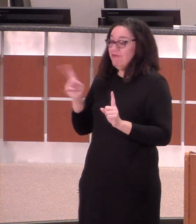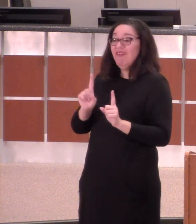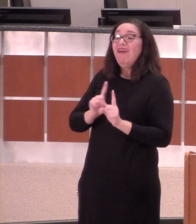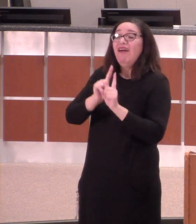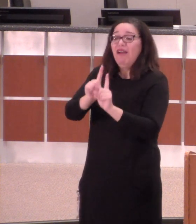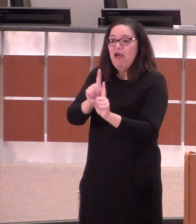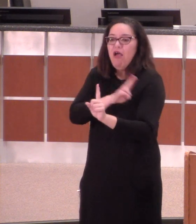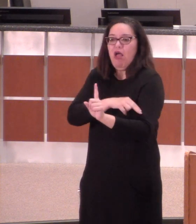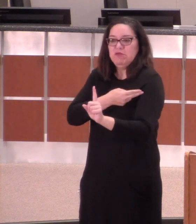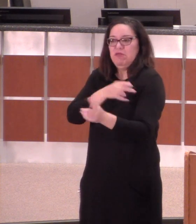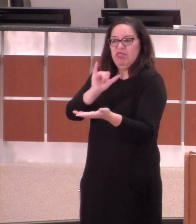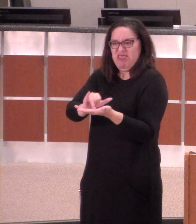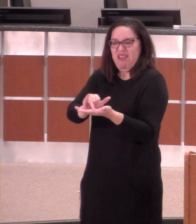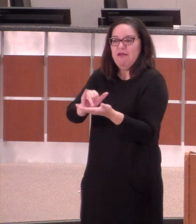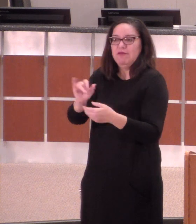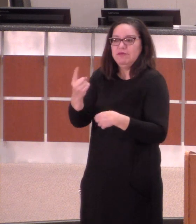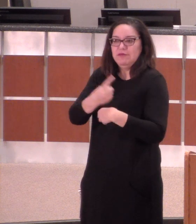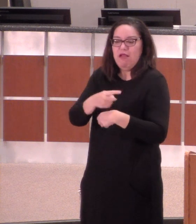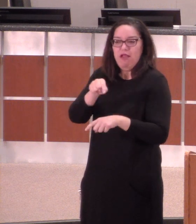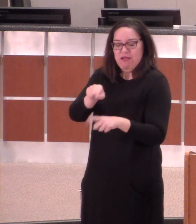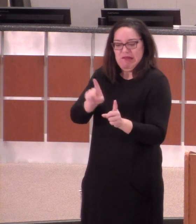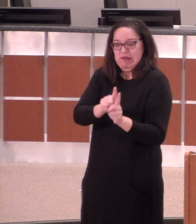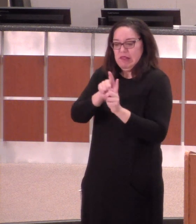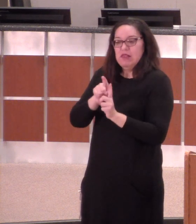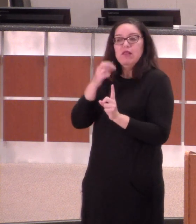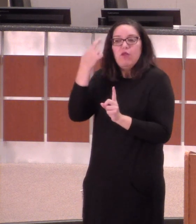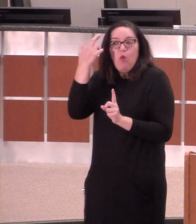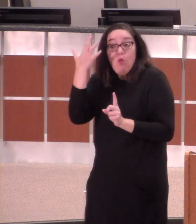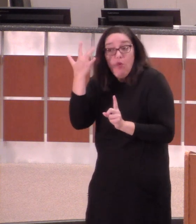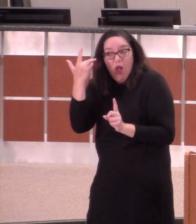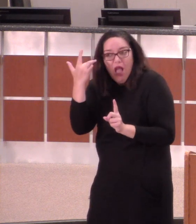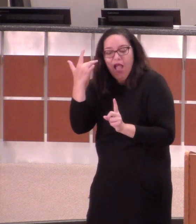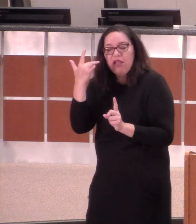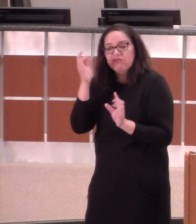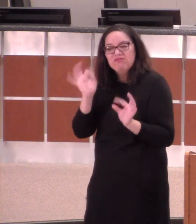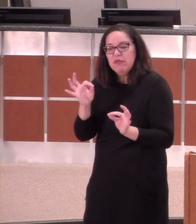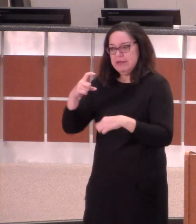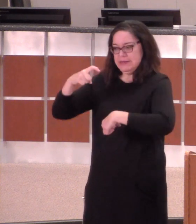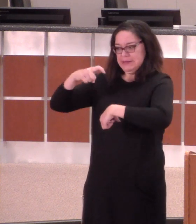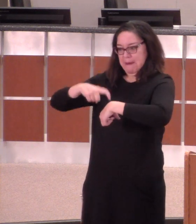The only reason we are saying that is because of the timing.